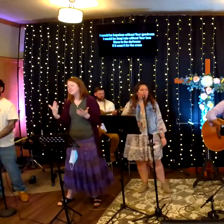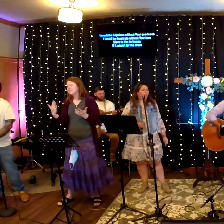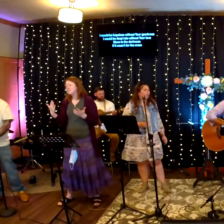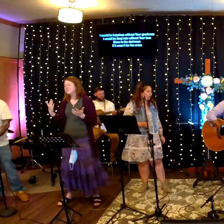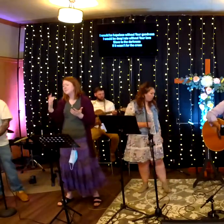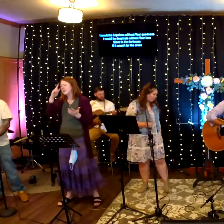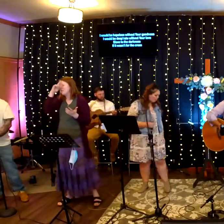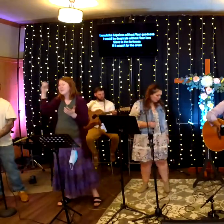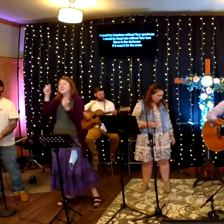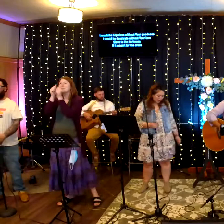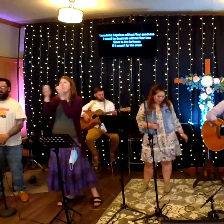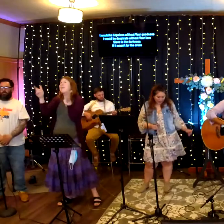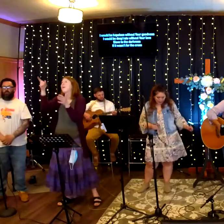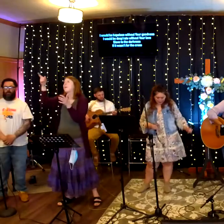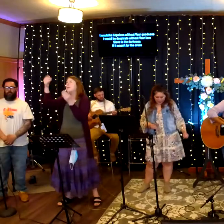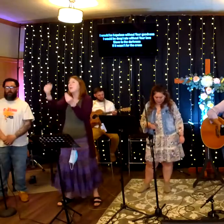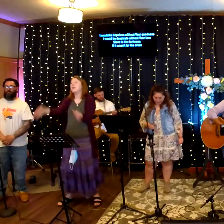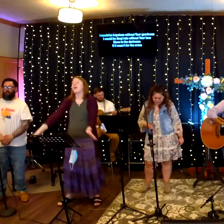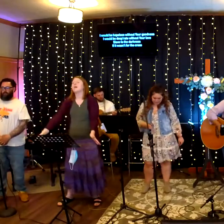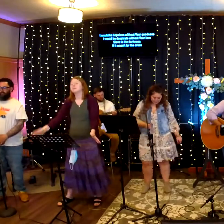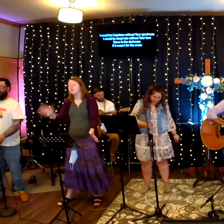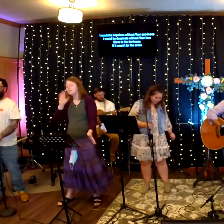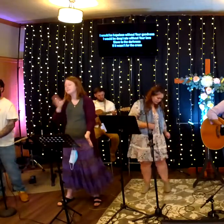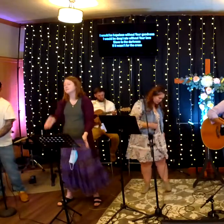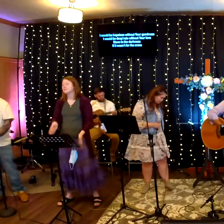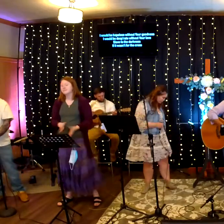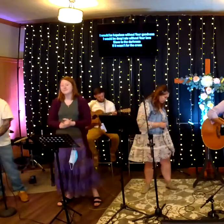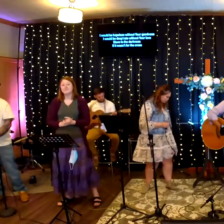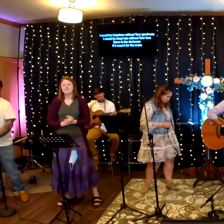because we'd be lost without you, Lord.